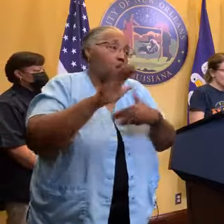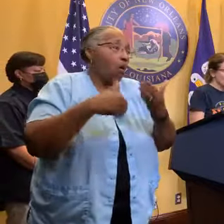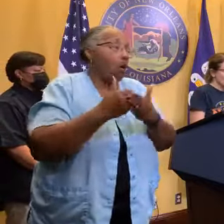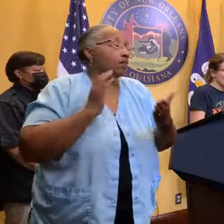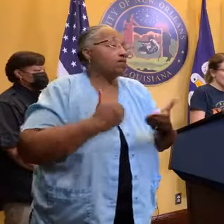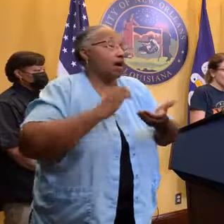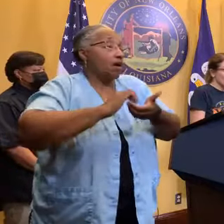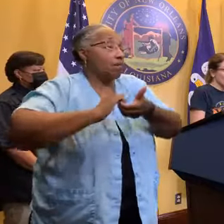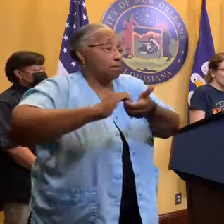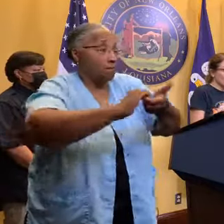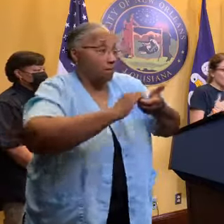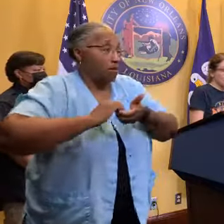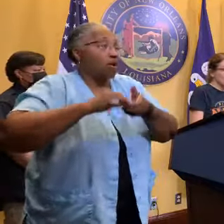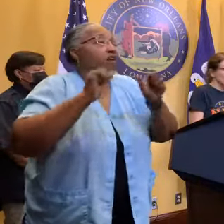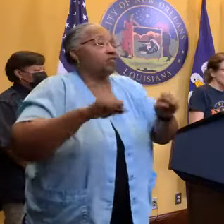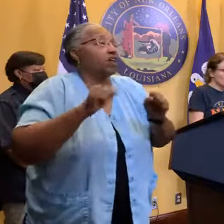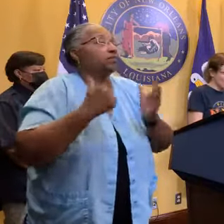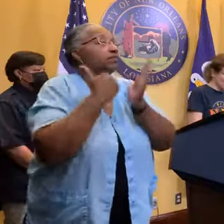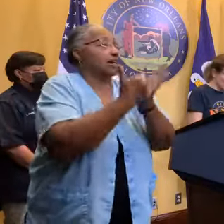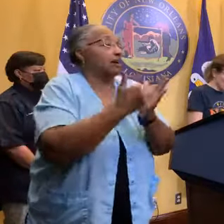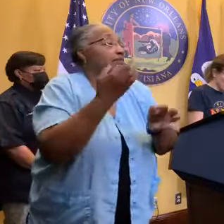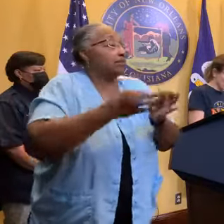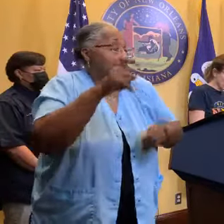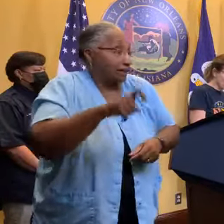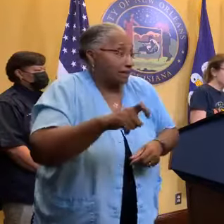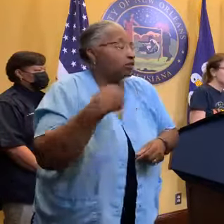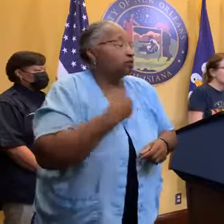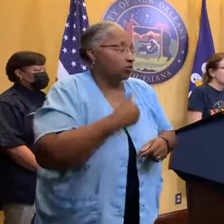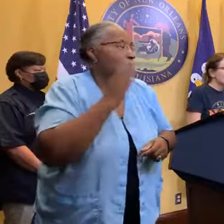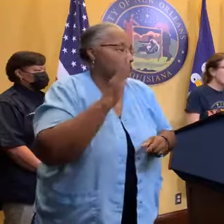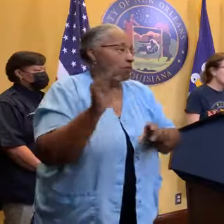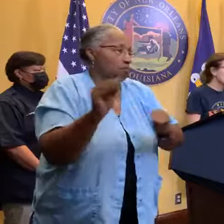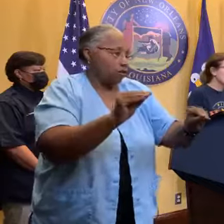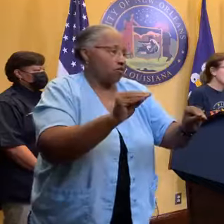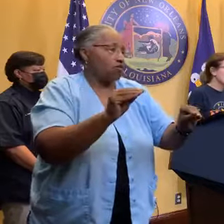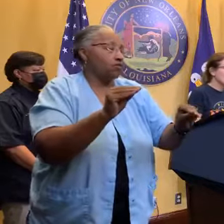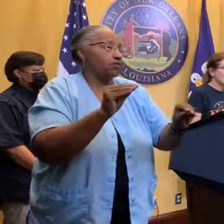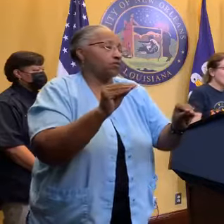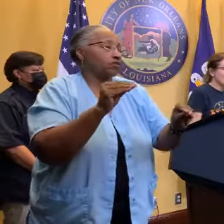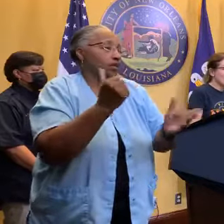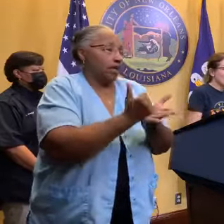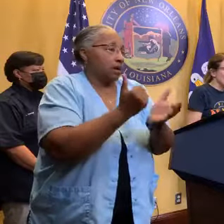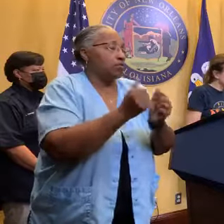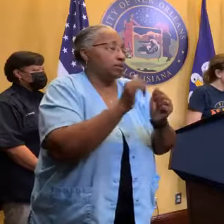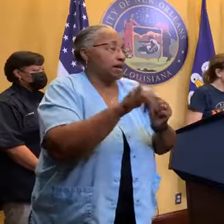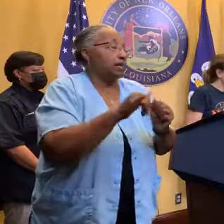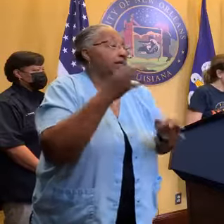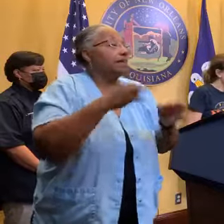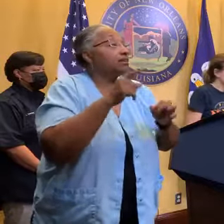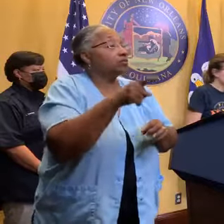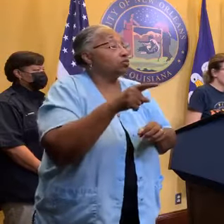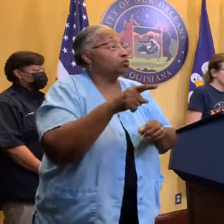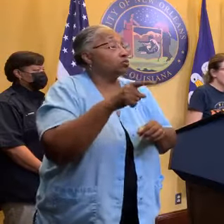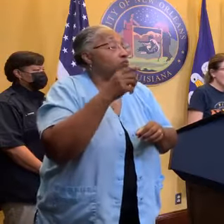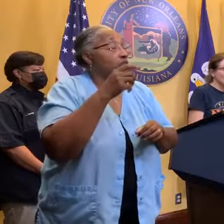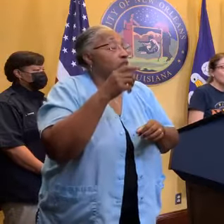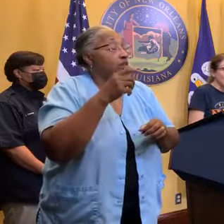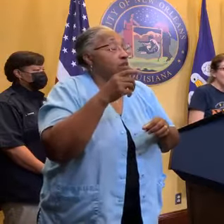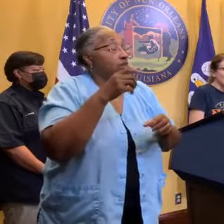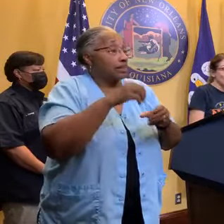do that. So should that become necessary, we will mobilize. Again, if you are hunkering down with